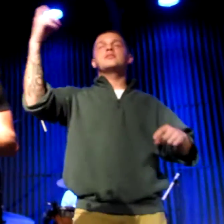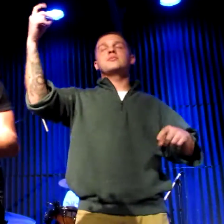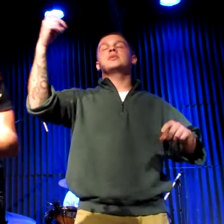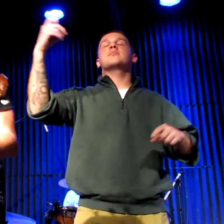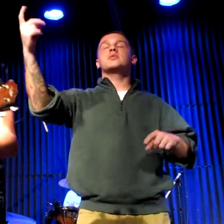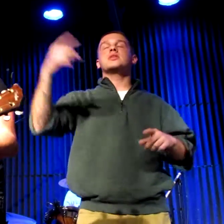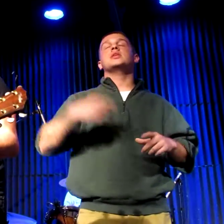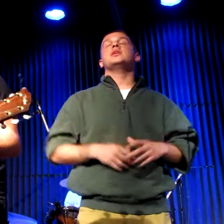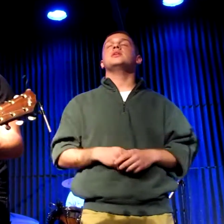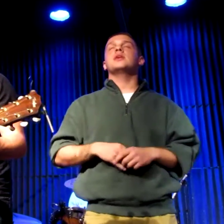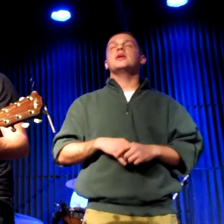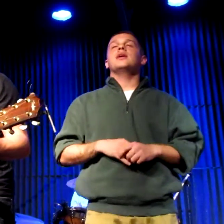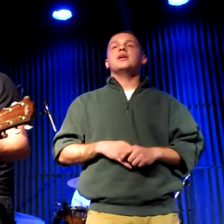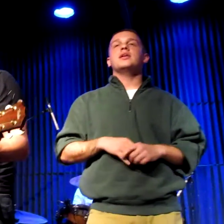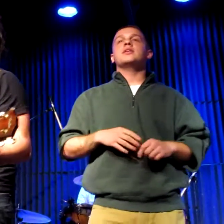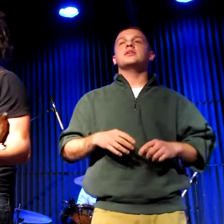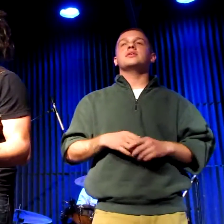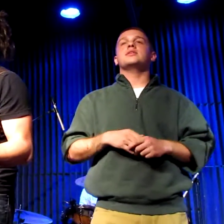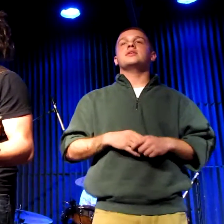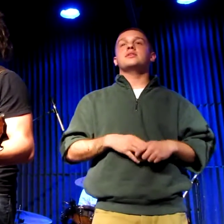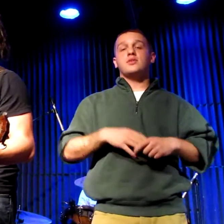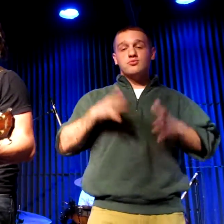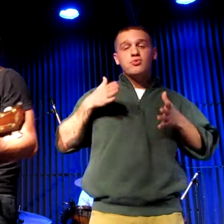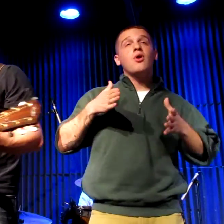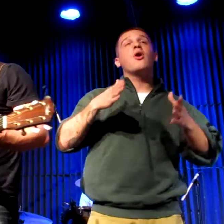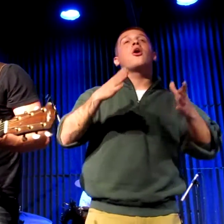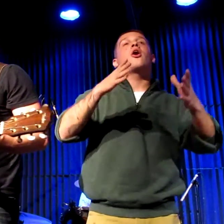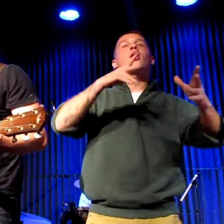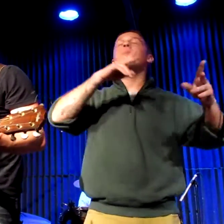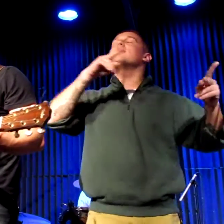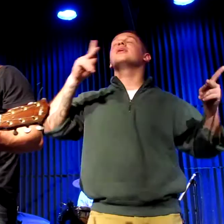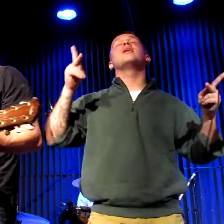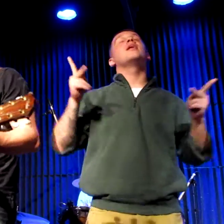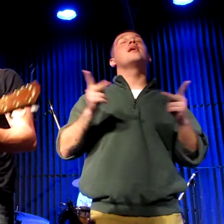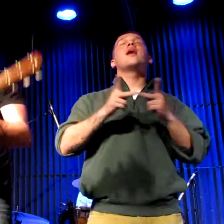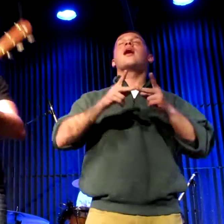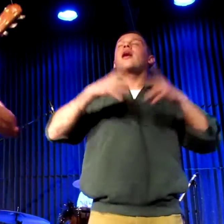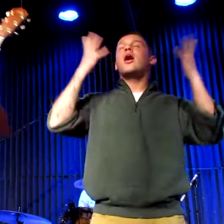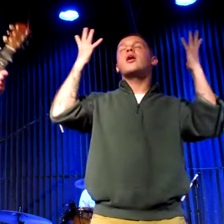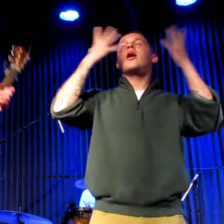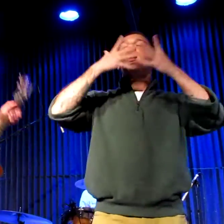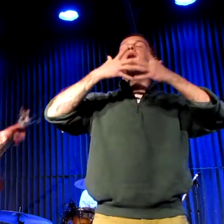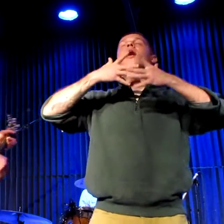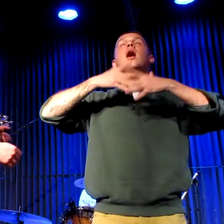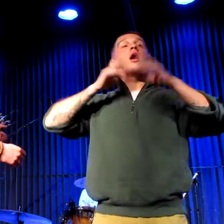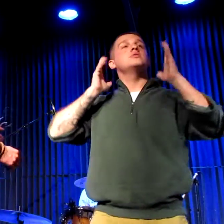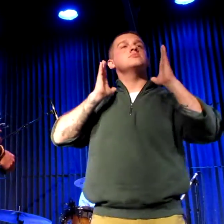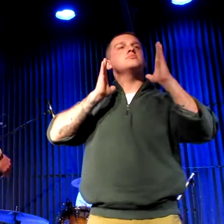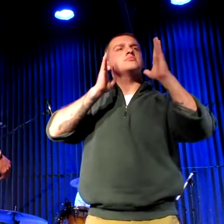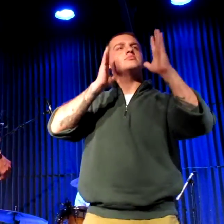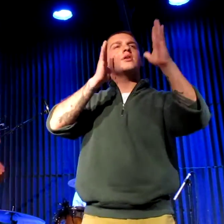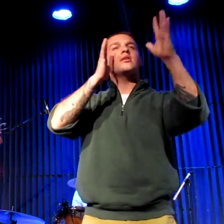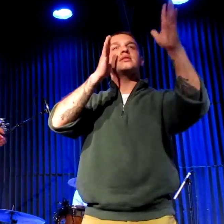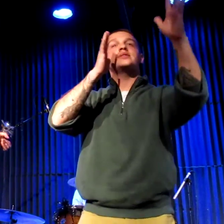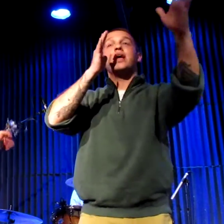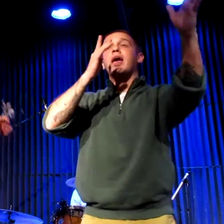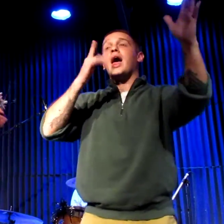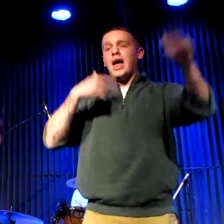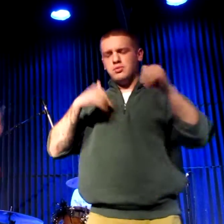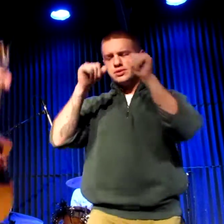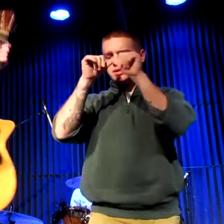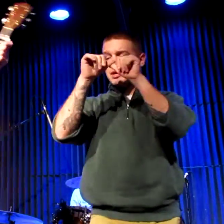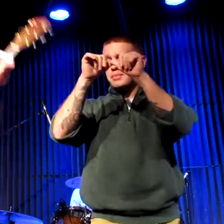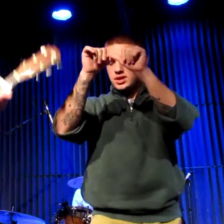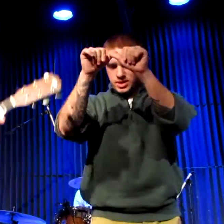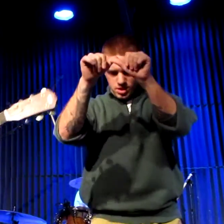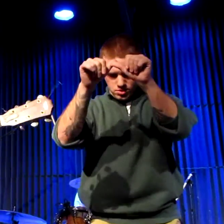will soon be coming clean. And the road to peace is just about as dark as it is long. With my canteen and my walking stick,